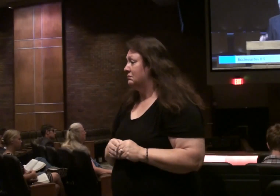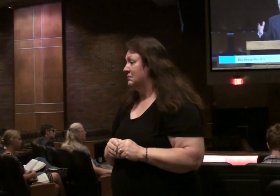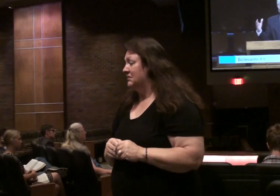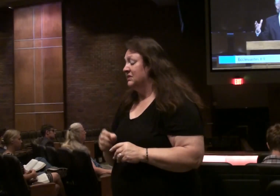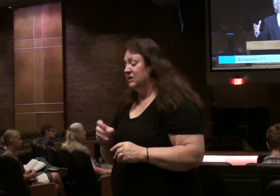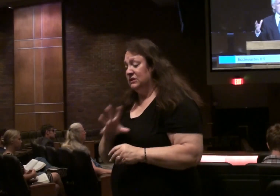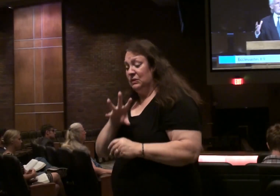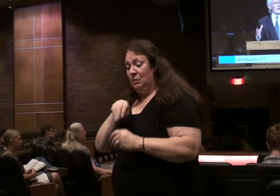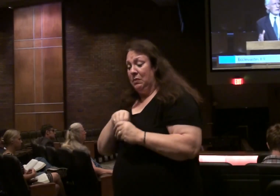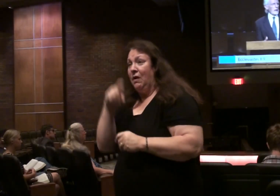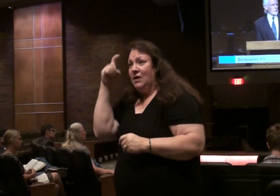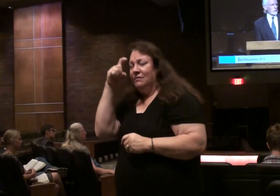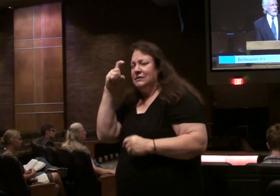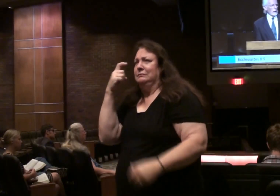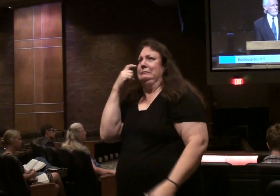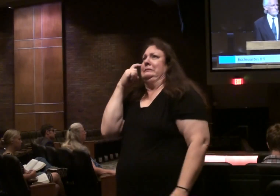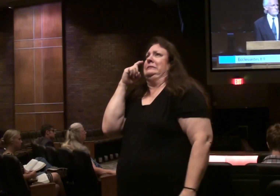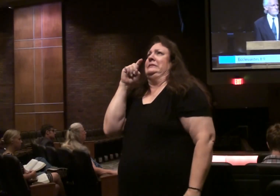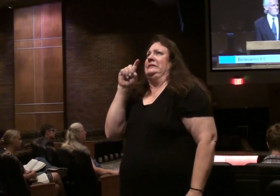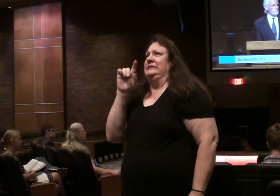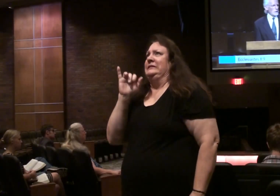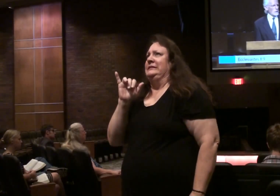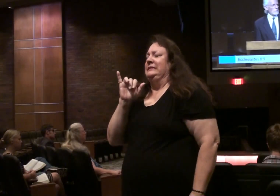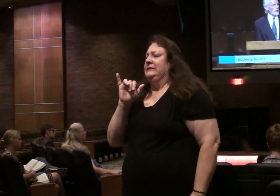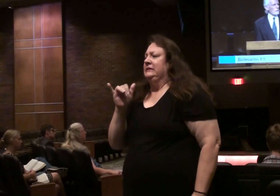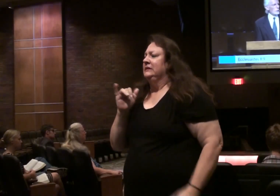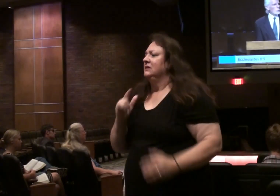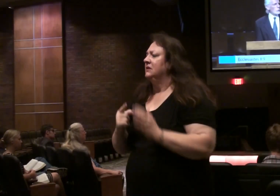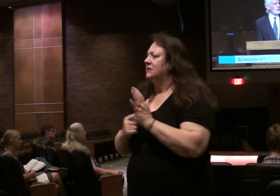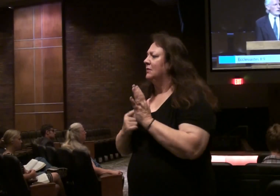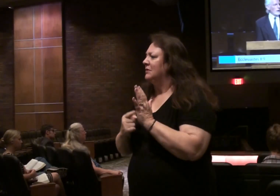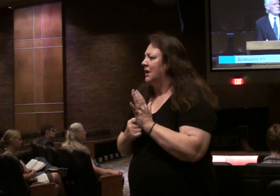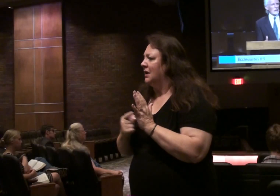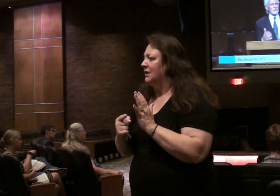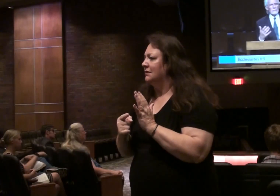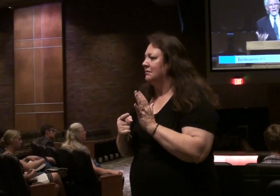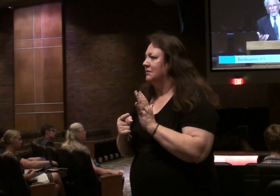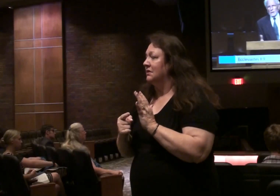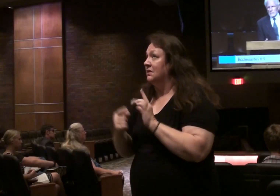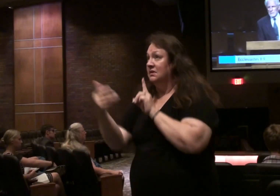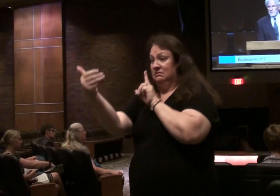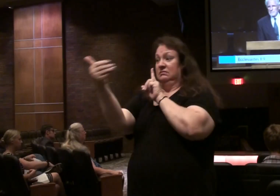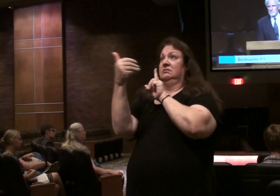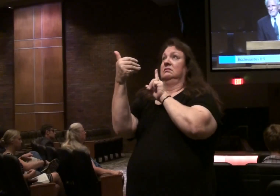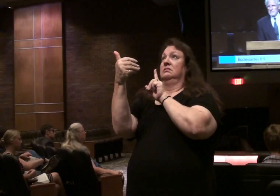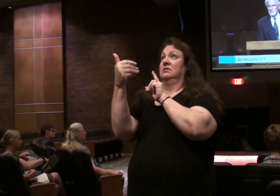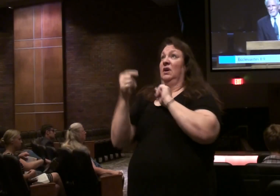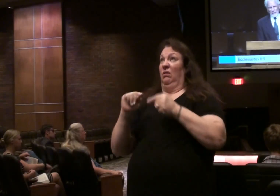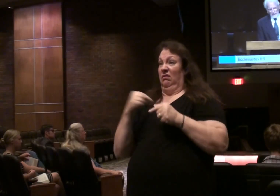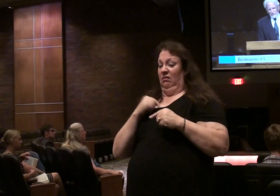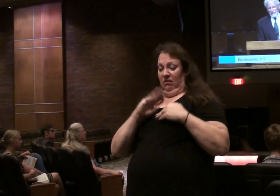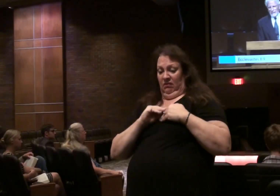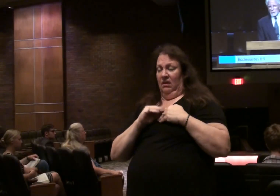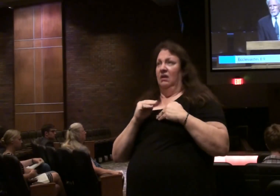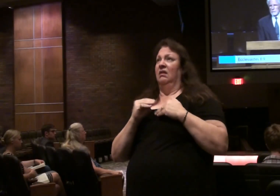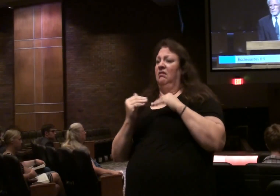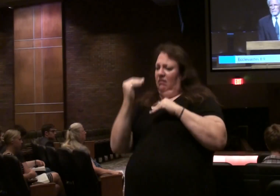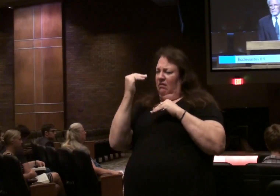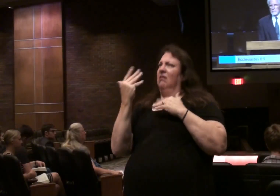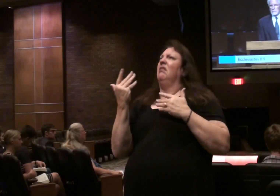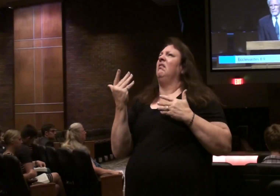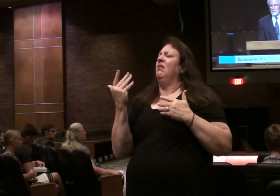So part of wisdom is recognizing that. And sometimes you will be the object of that harm, that